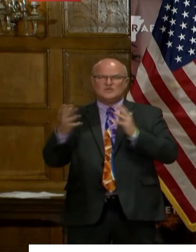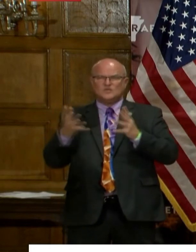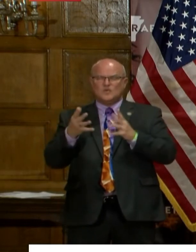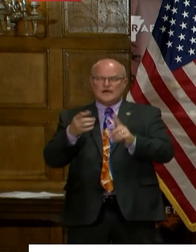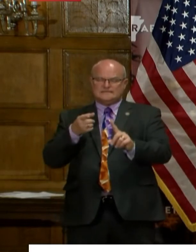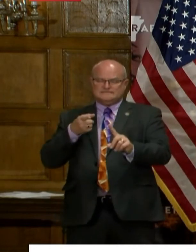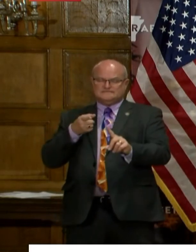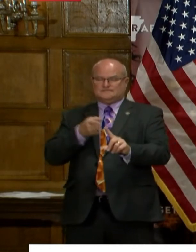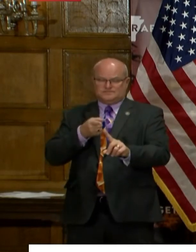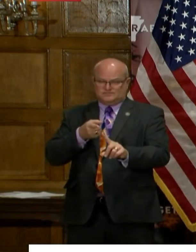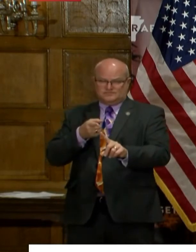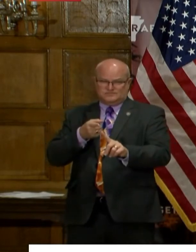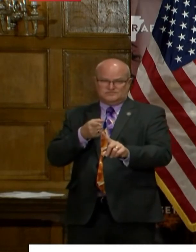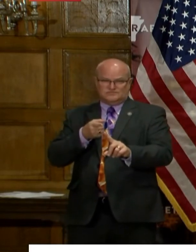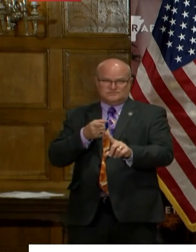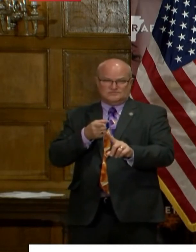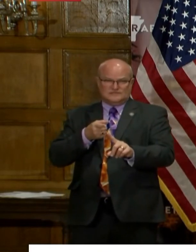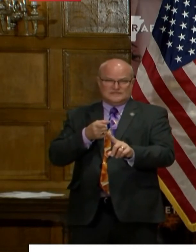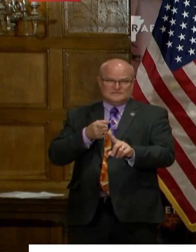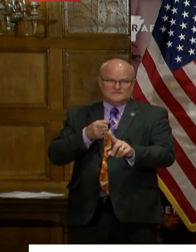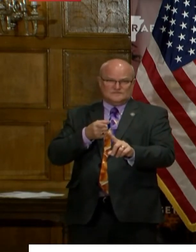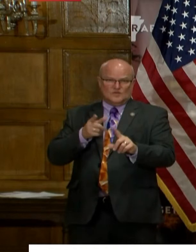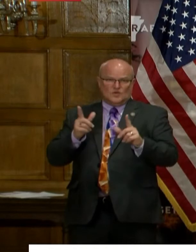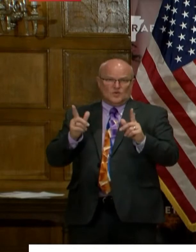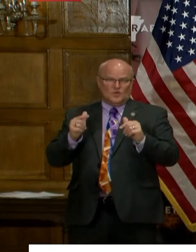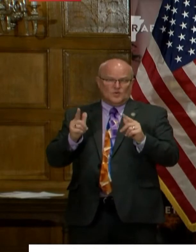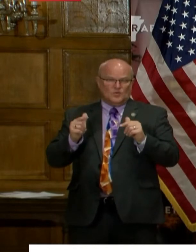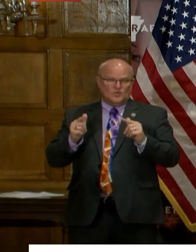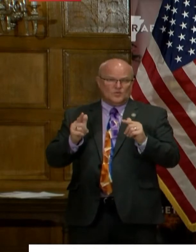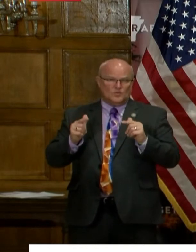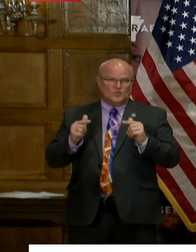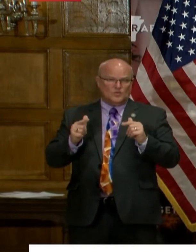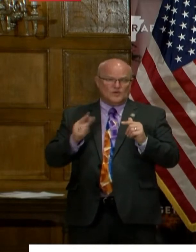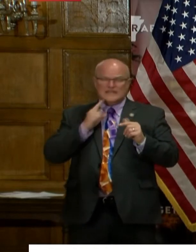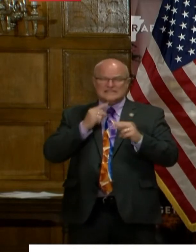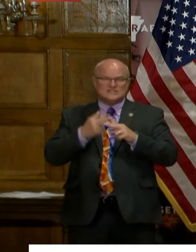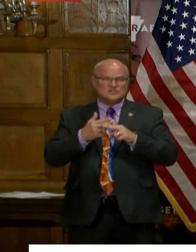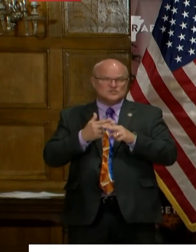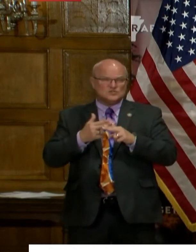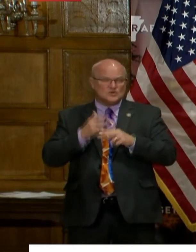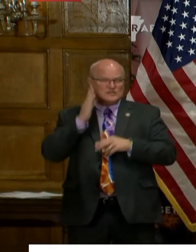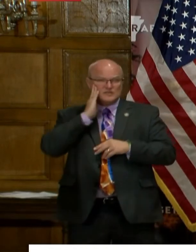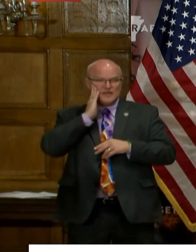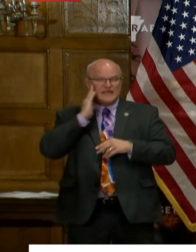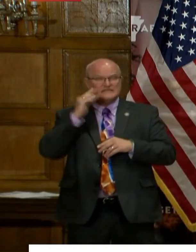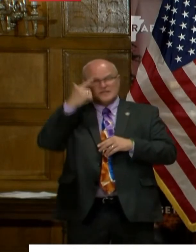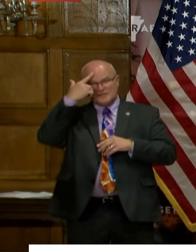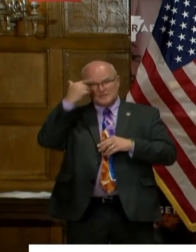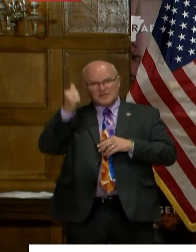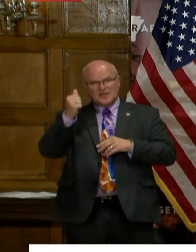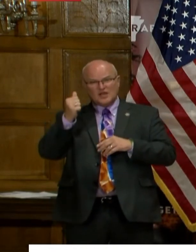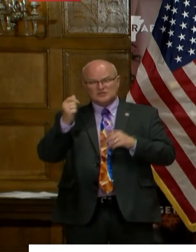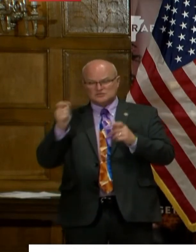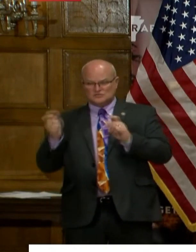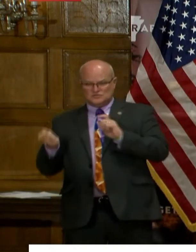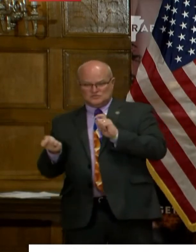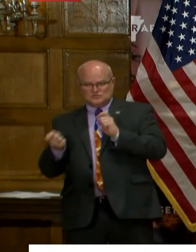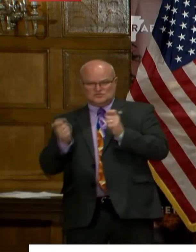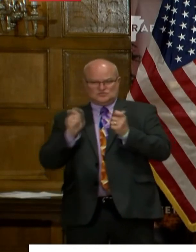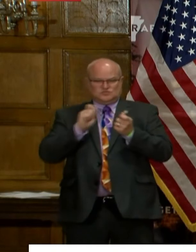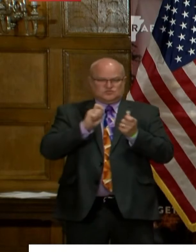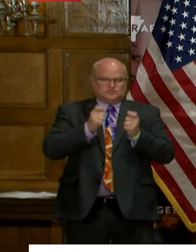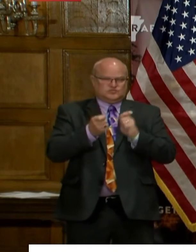is as to, when there is a shortage there, because you adjust